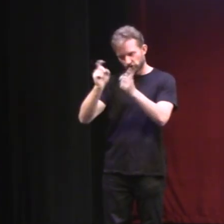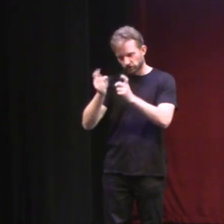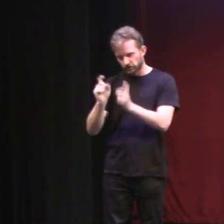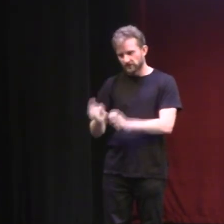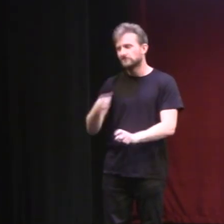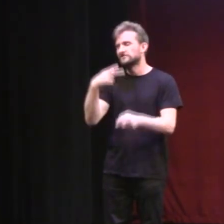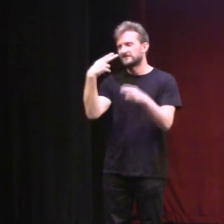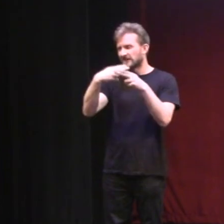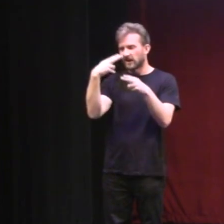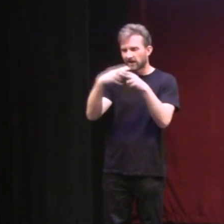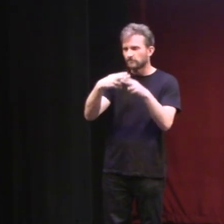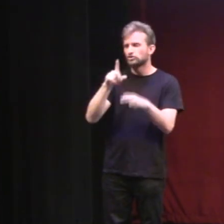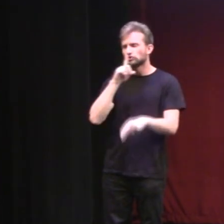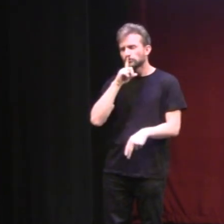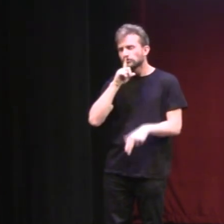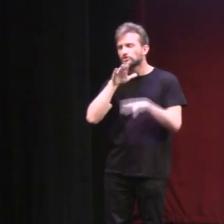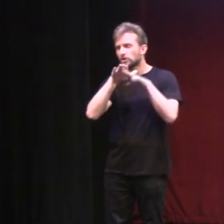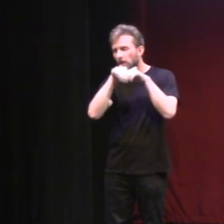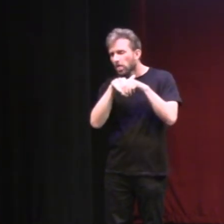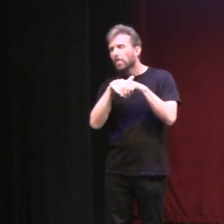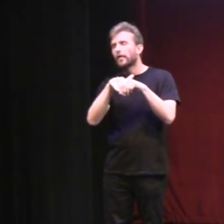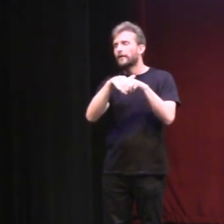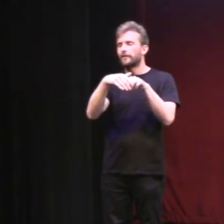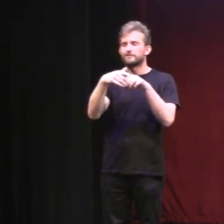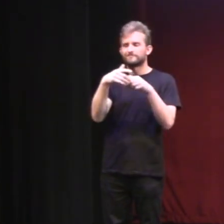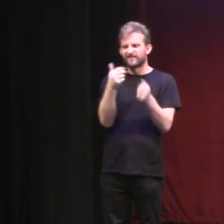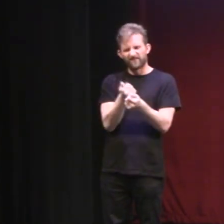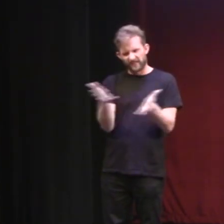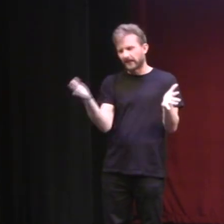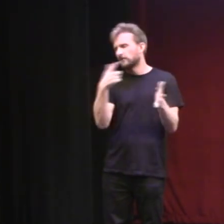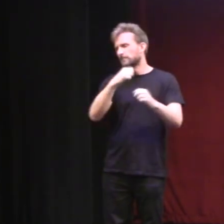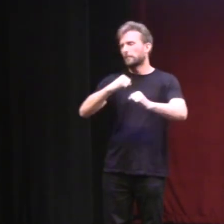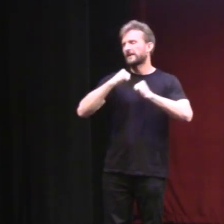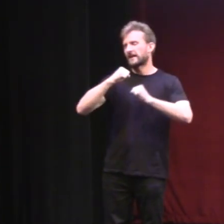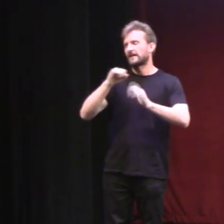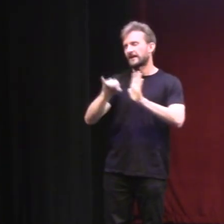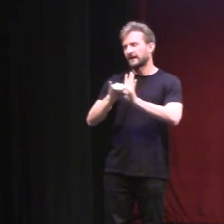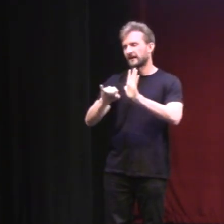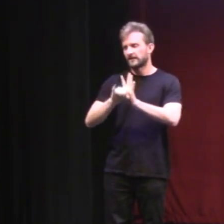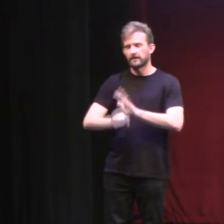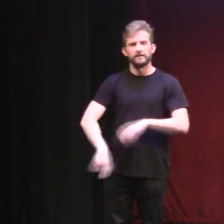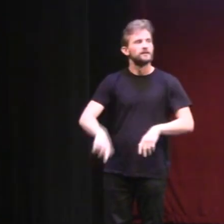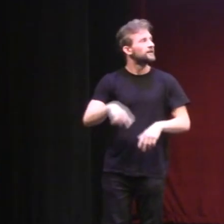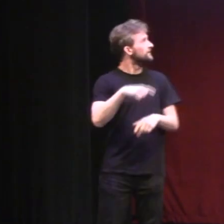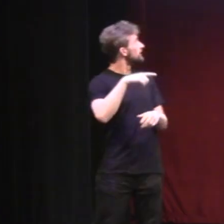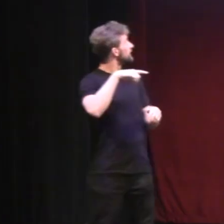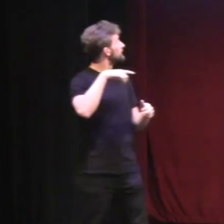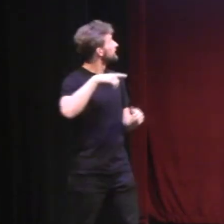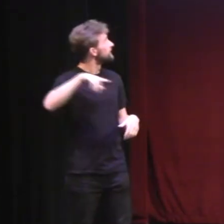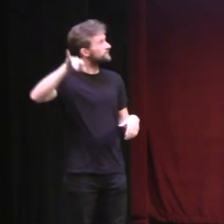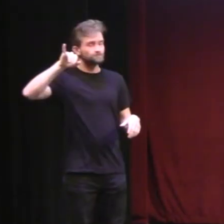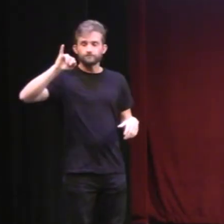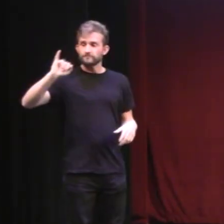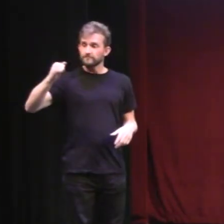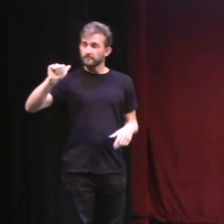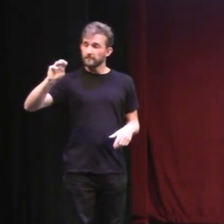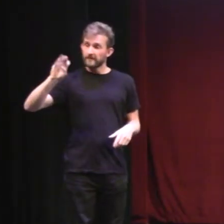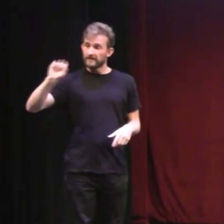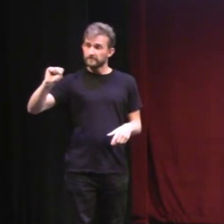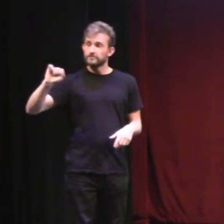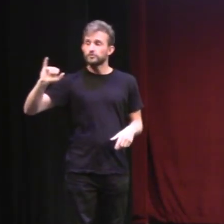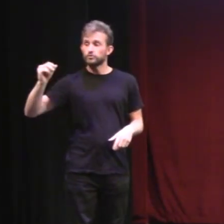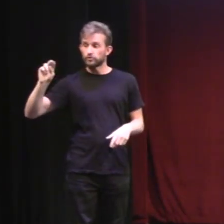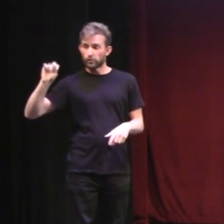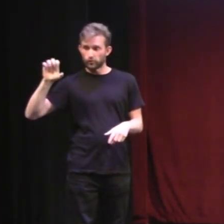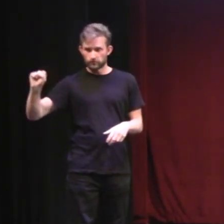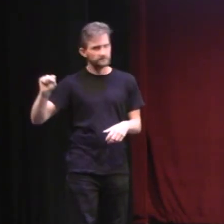James Jones, 18 years old, diagnosed with ODD, depression, anxiety, a history of physical aggression